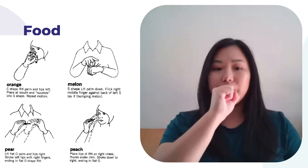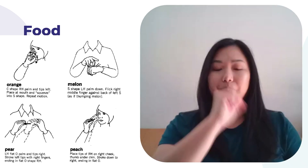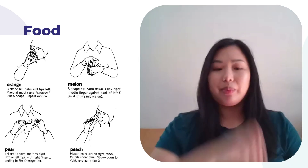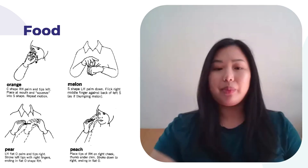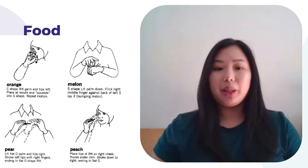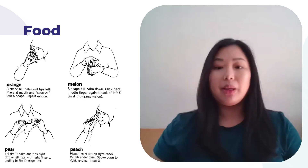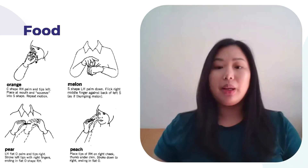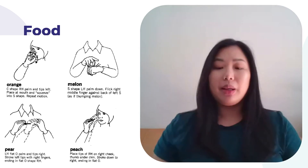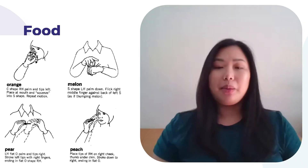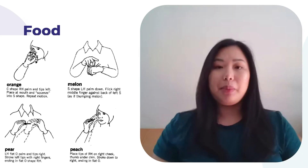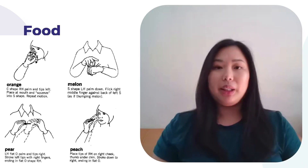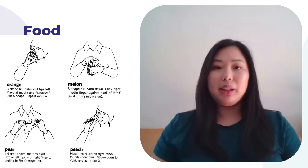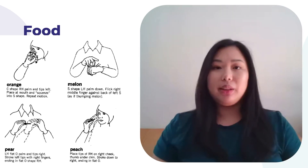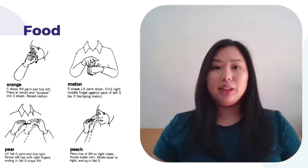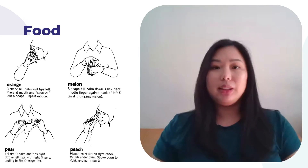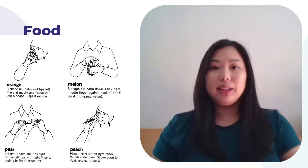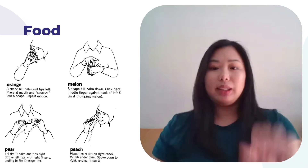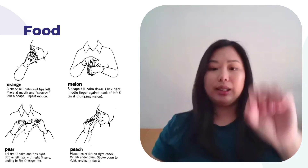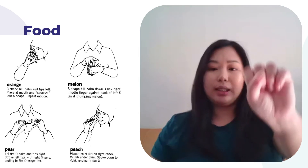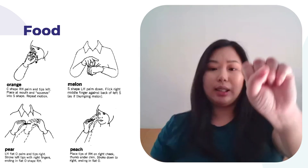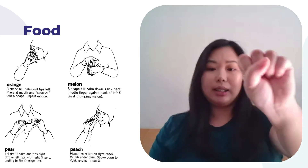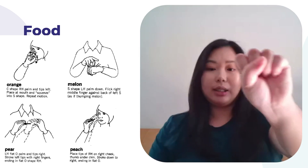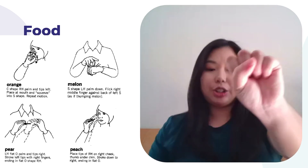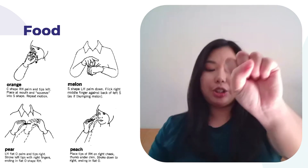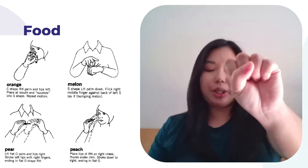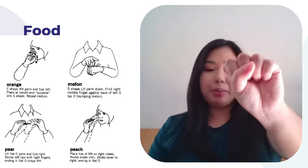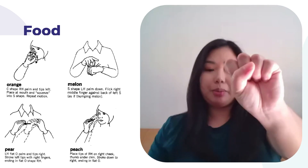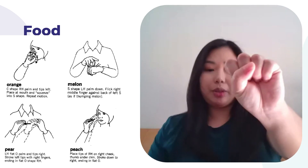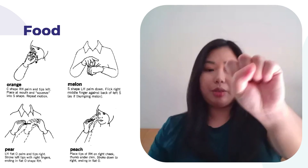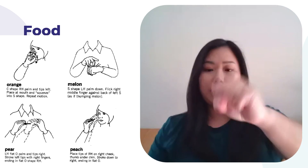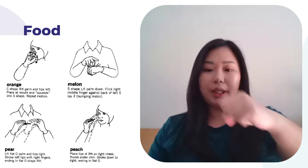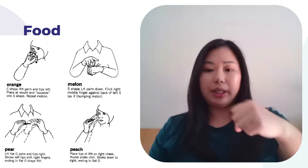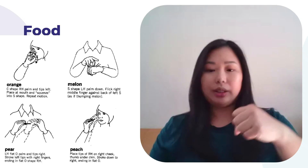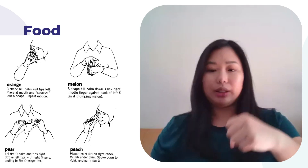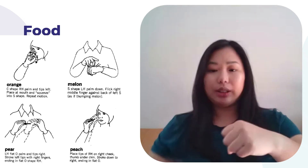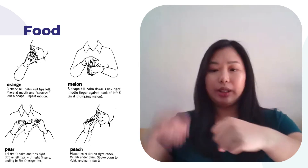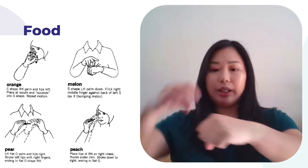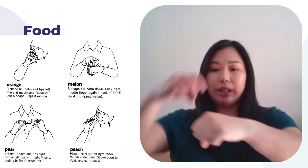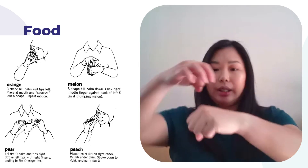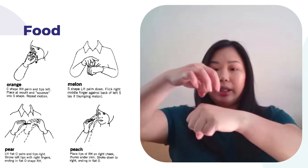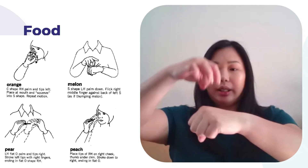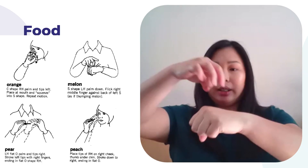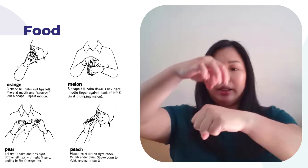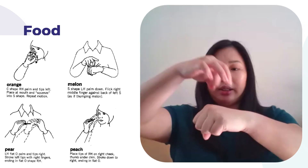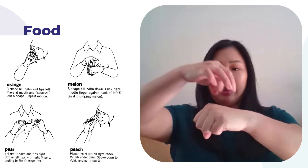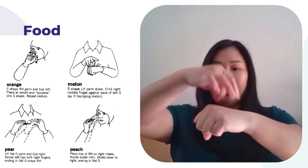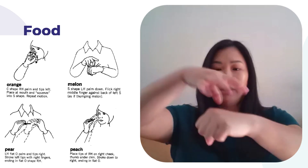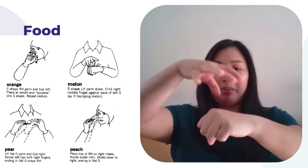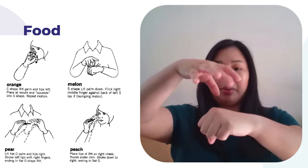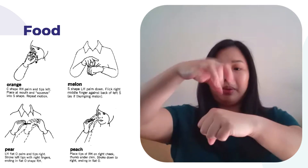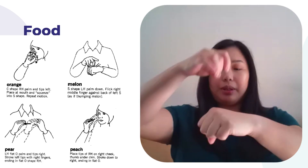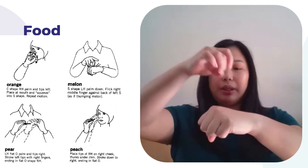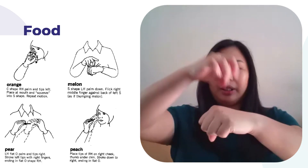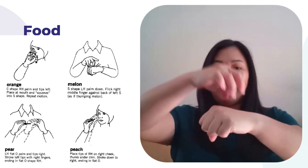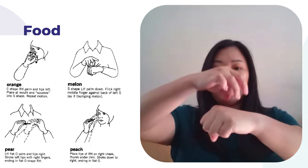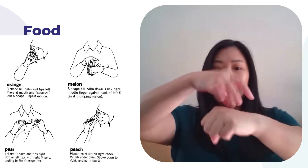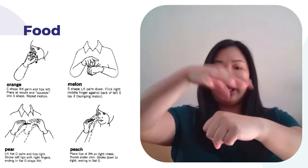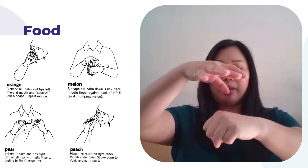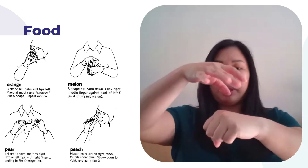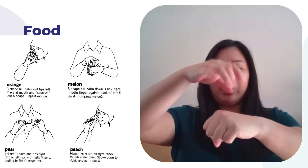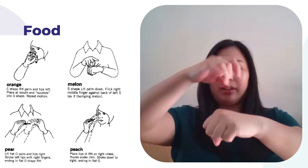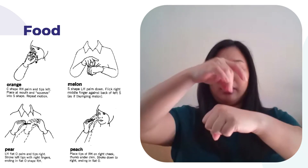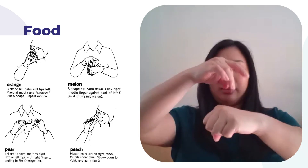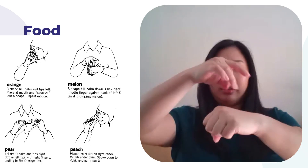Orange. Melon. S shape with one hand and thump like you're